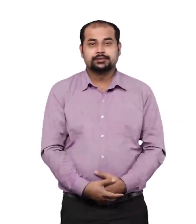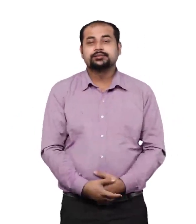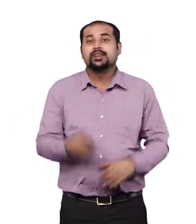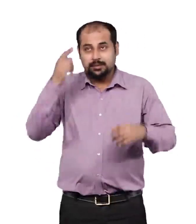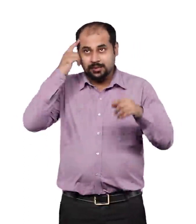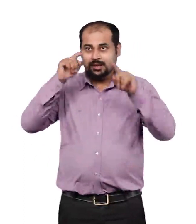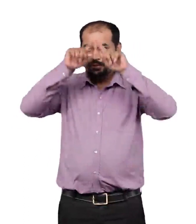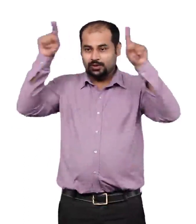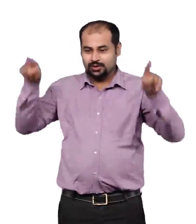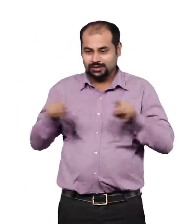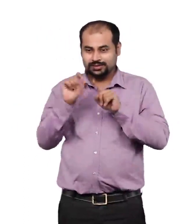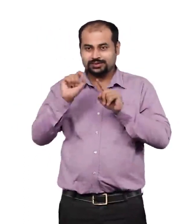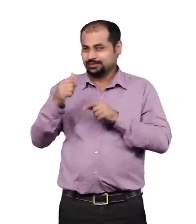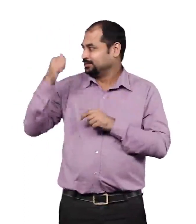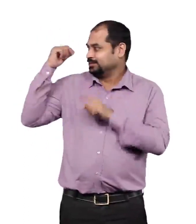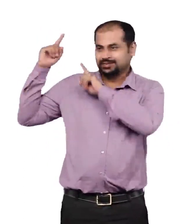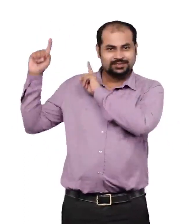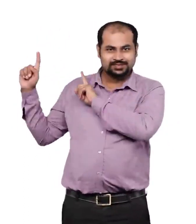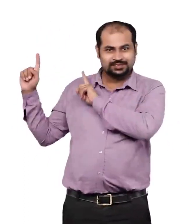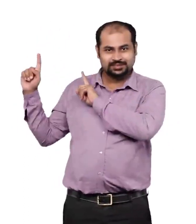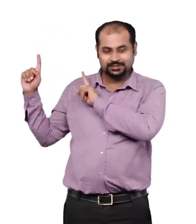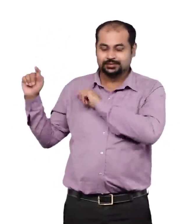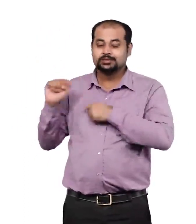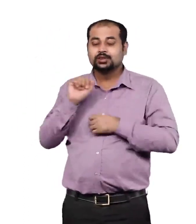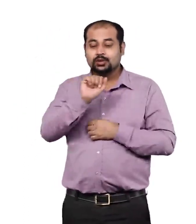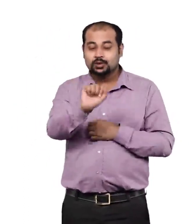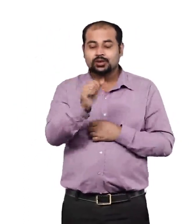The blackboard and where you are sitting.